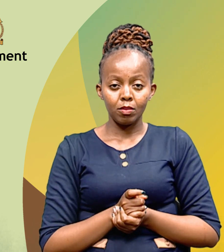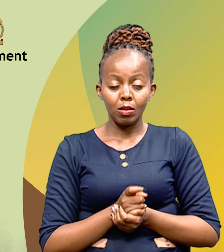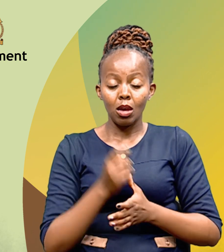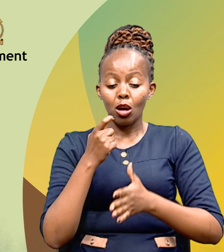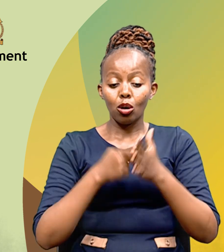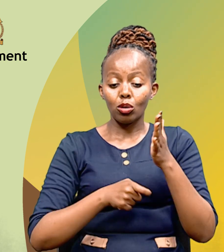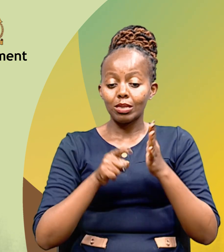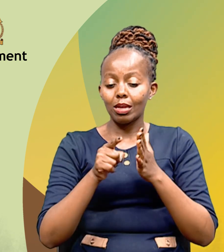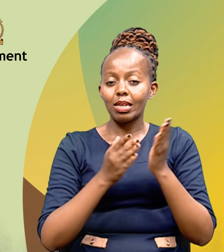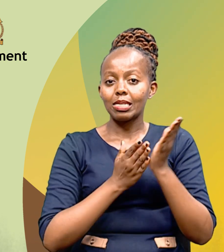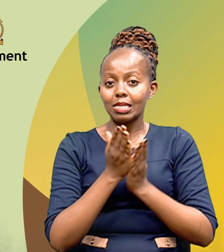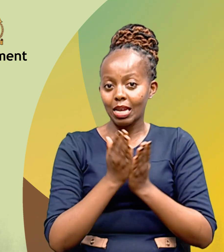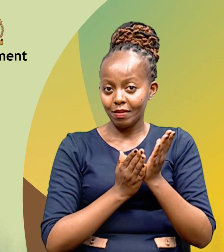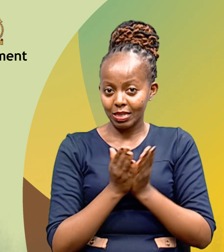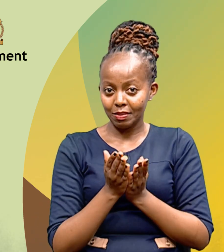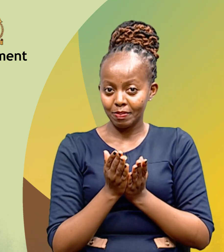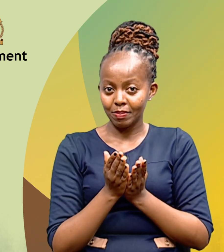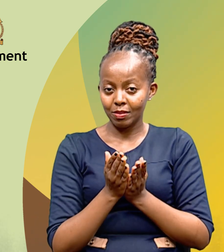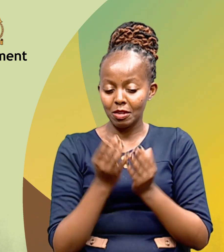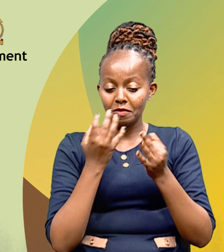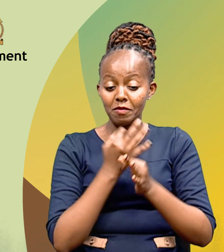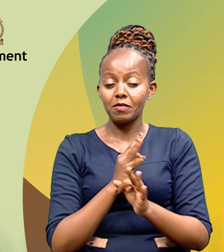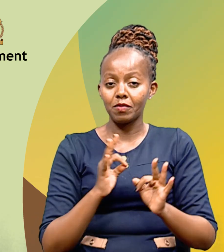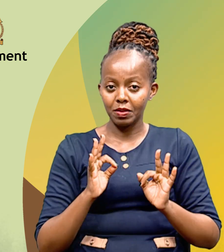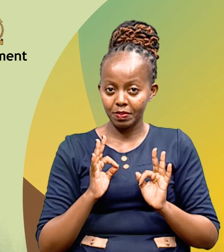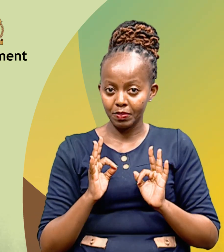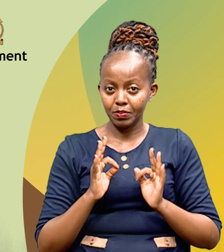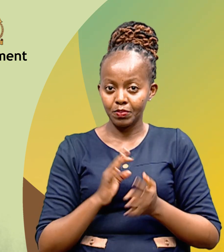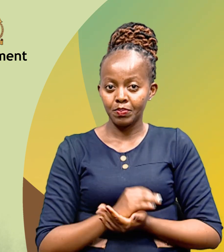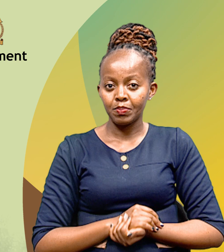Cost of service is free.